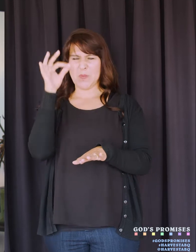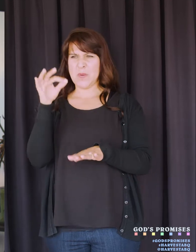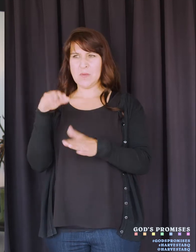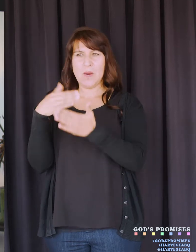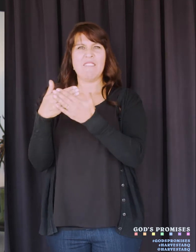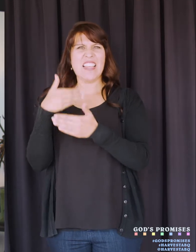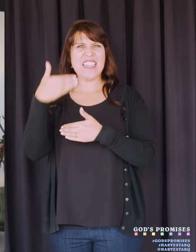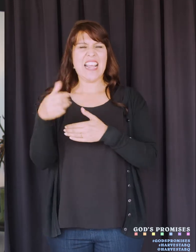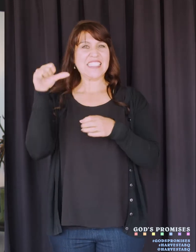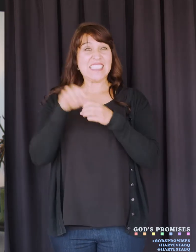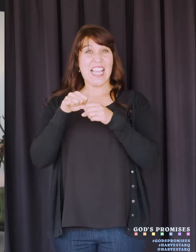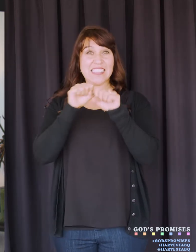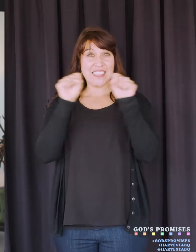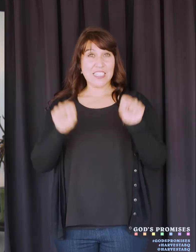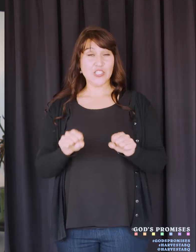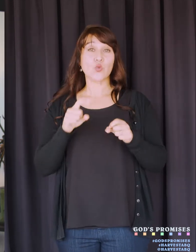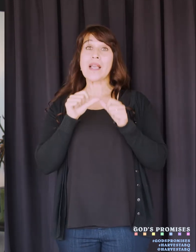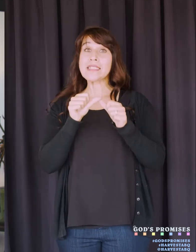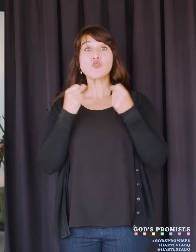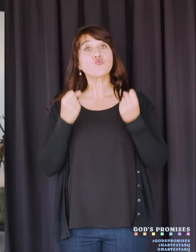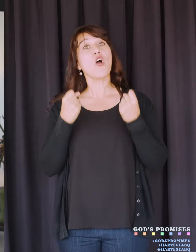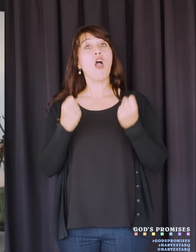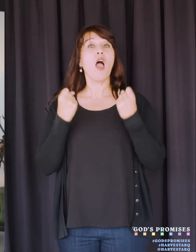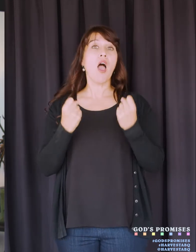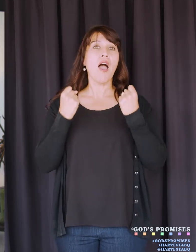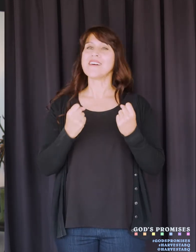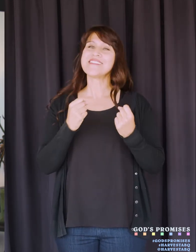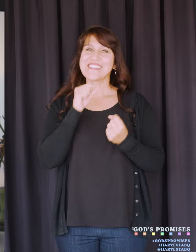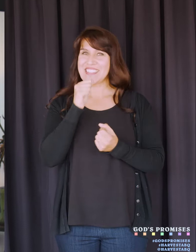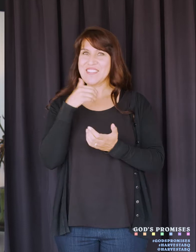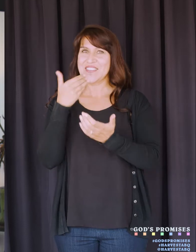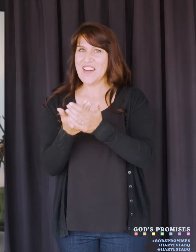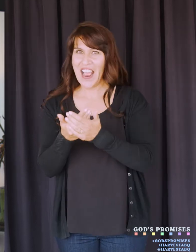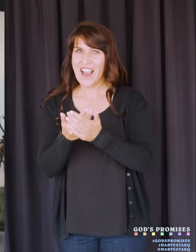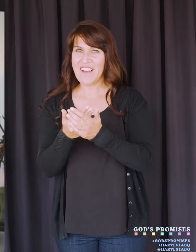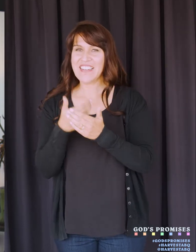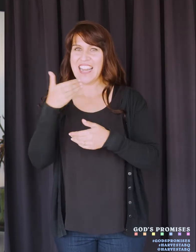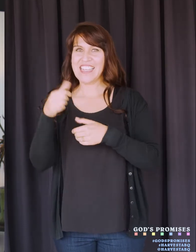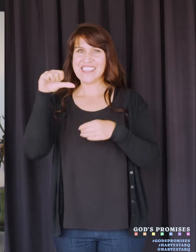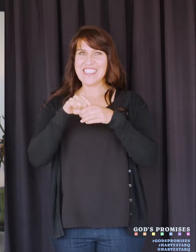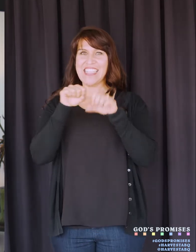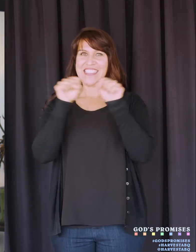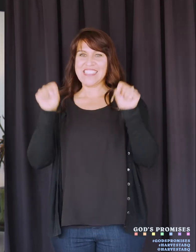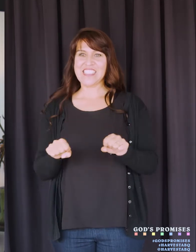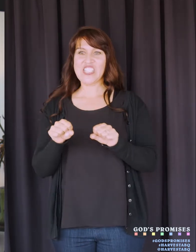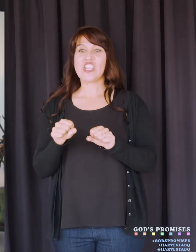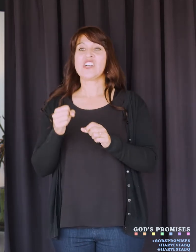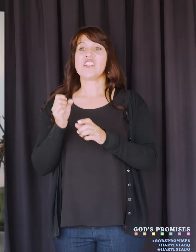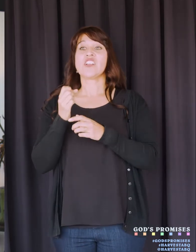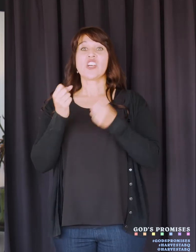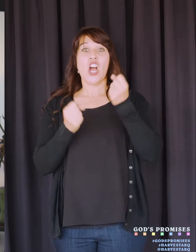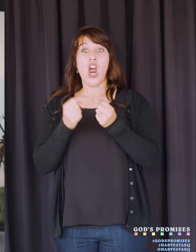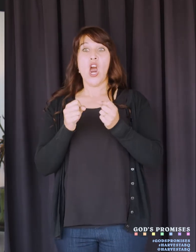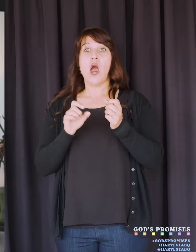gas station. So I continued to drive. Well, I didn't make it to the next gas station. All of a sudden, the car ran out. It